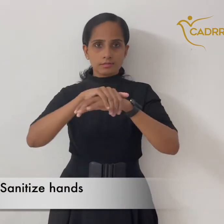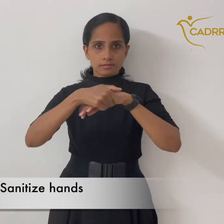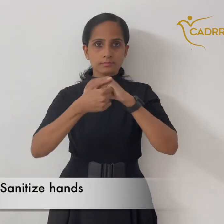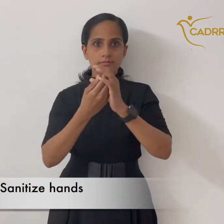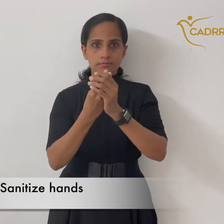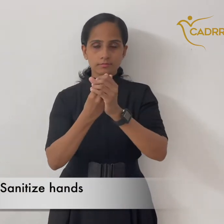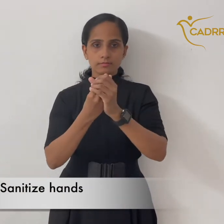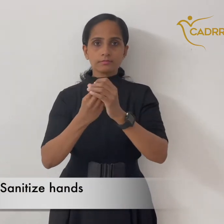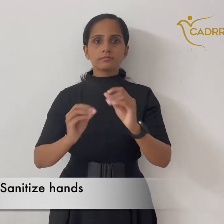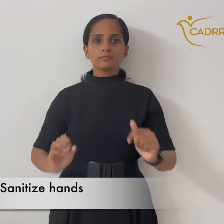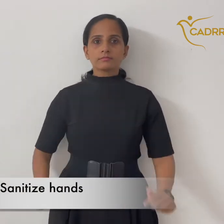Sanitize hands.